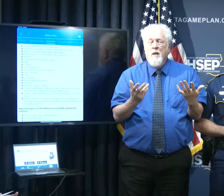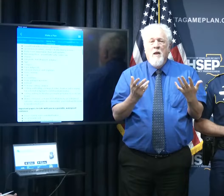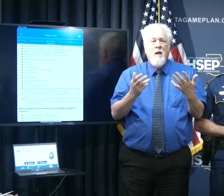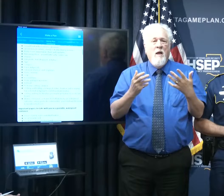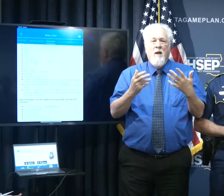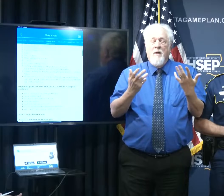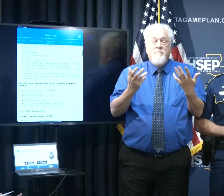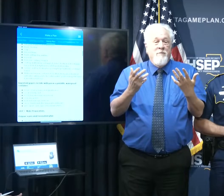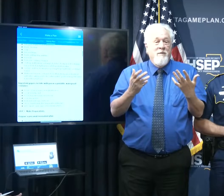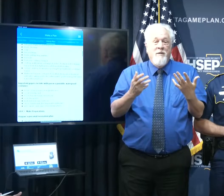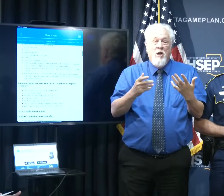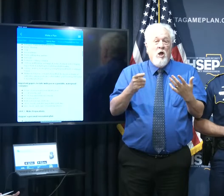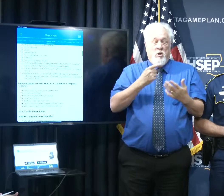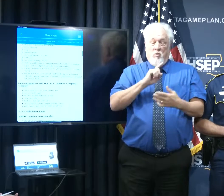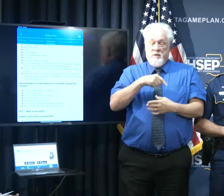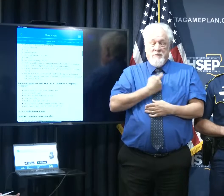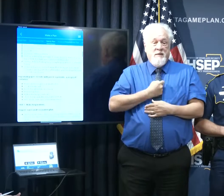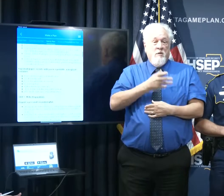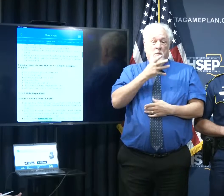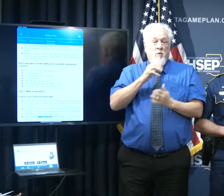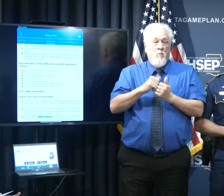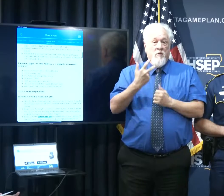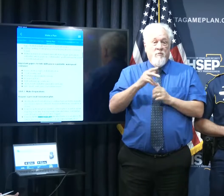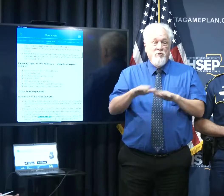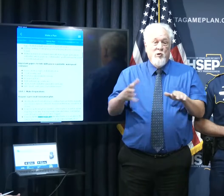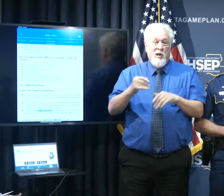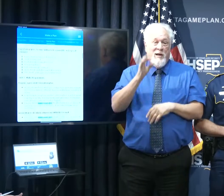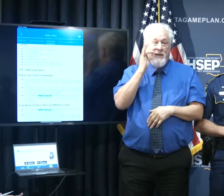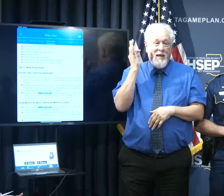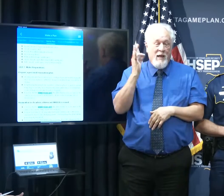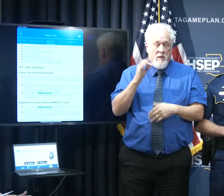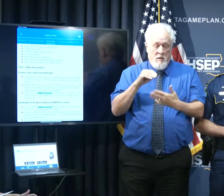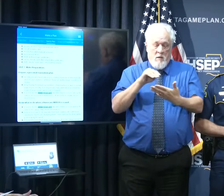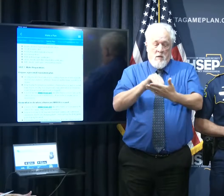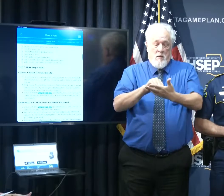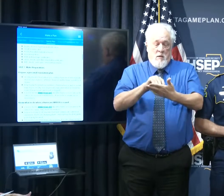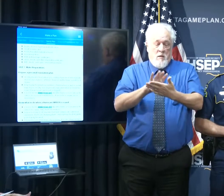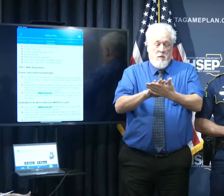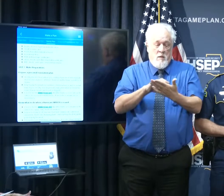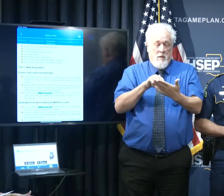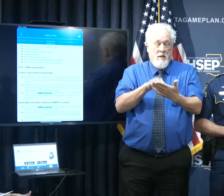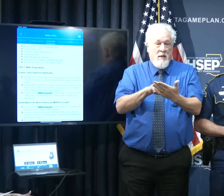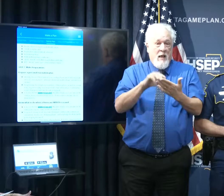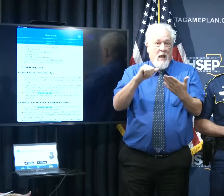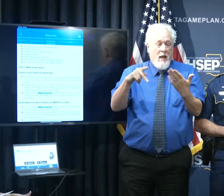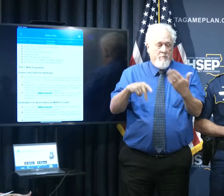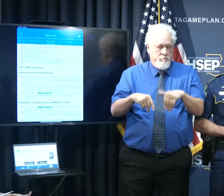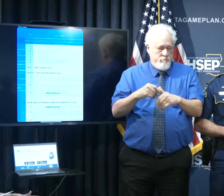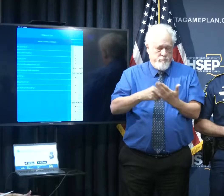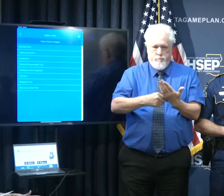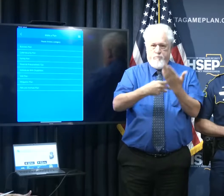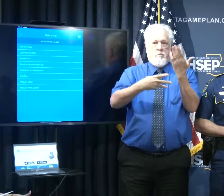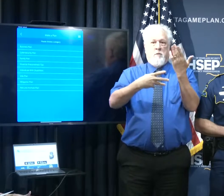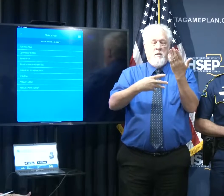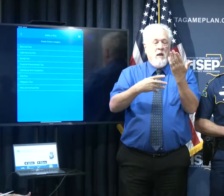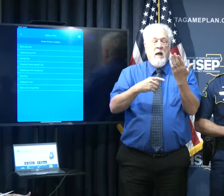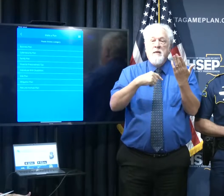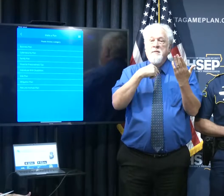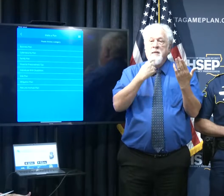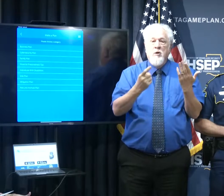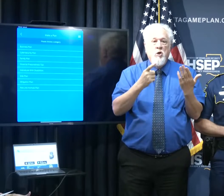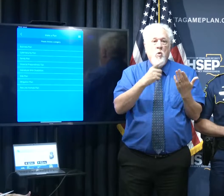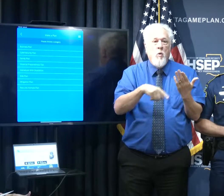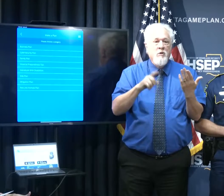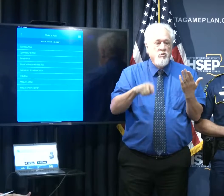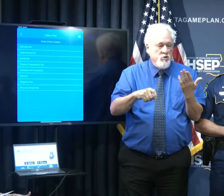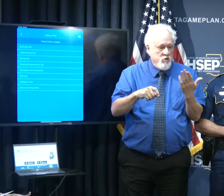let's just say you're a single mother with 3 kids and a cat. You can put that information inside the app, and the app will tell you the things that